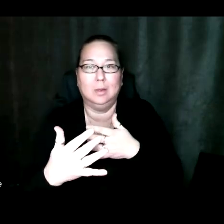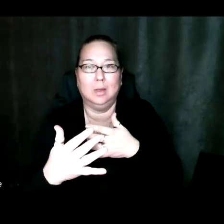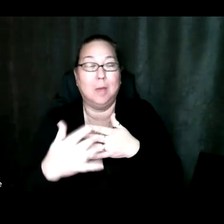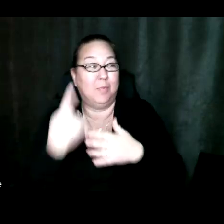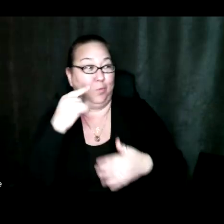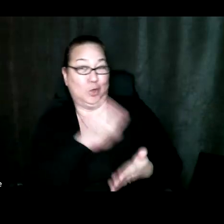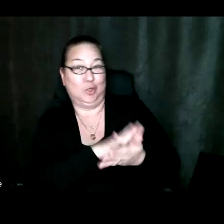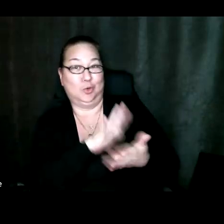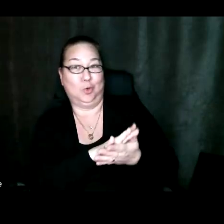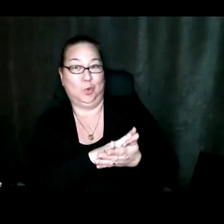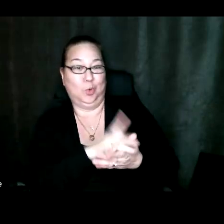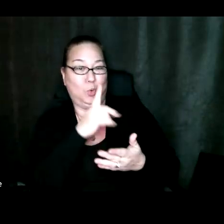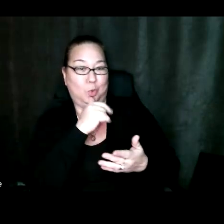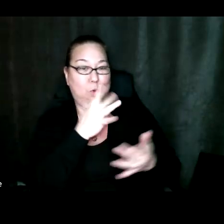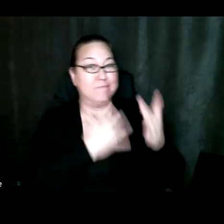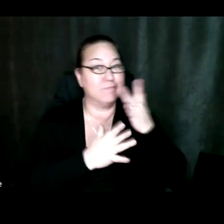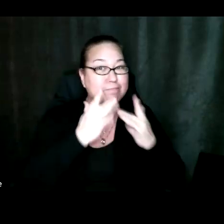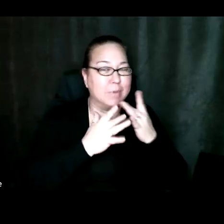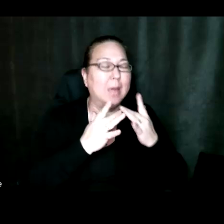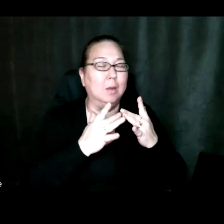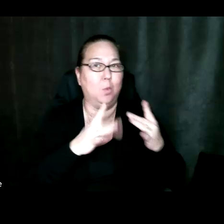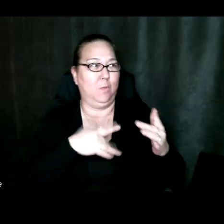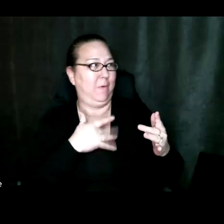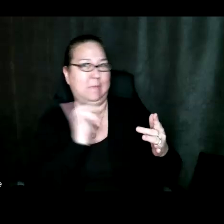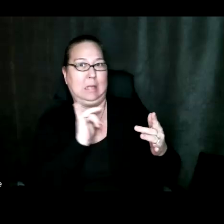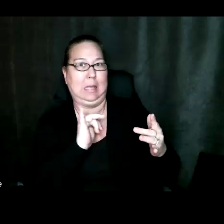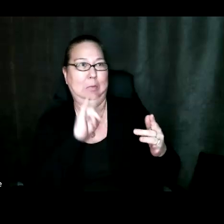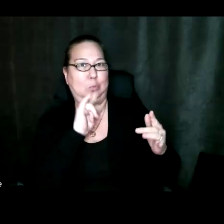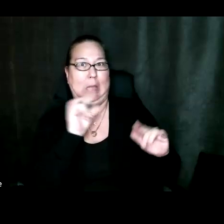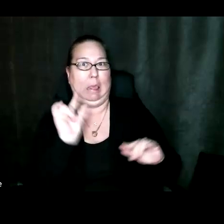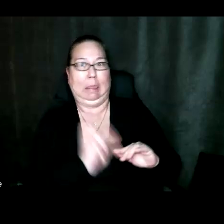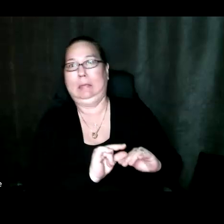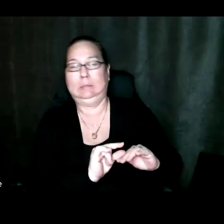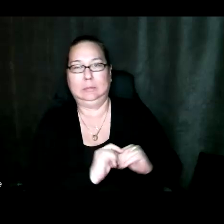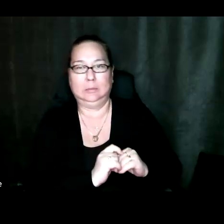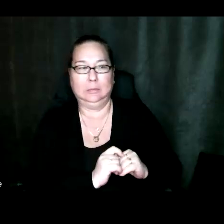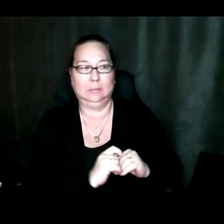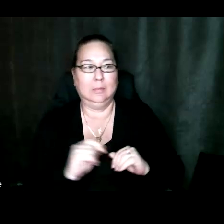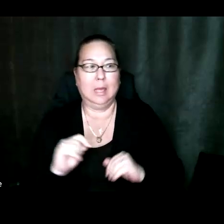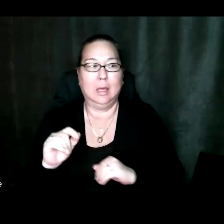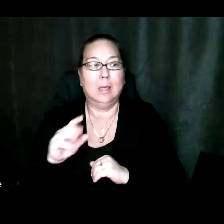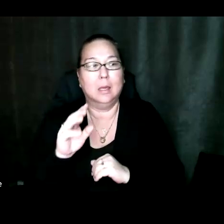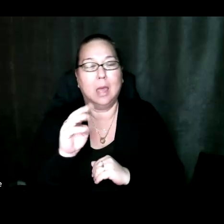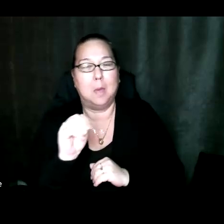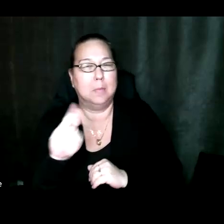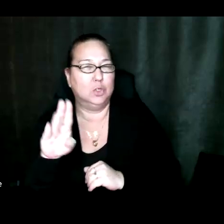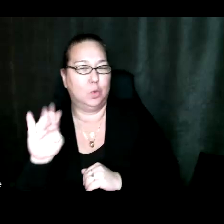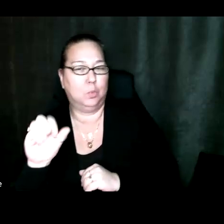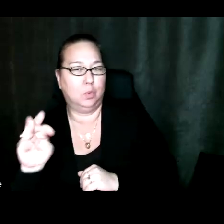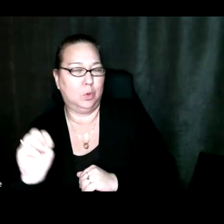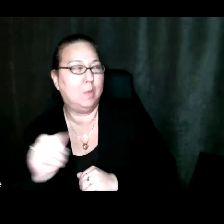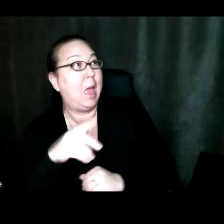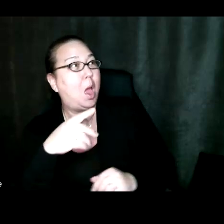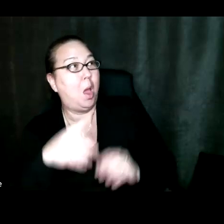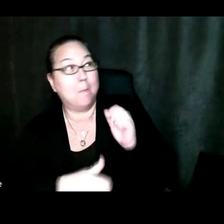less. I think we did. So in this year's budget, most schools do not have any ESSER funding in